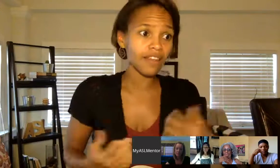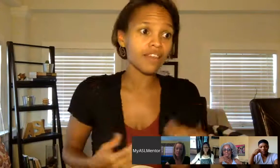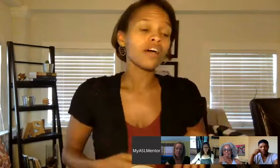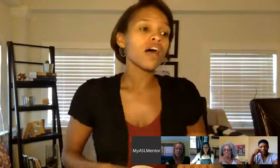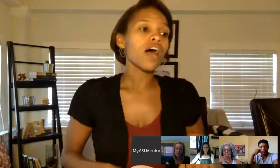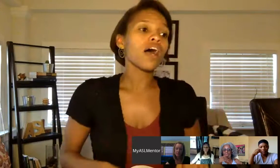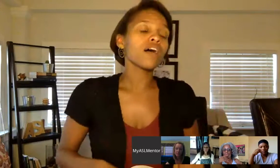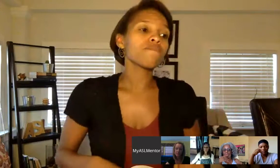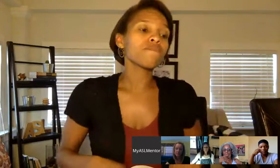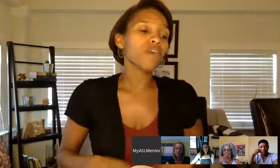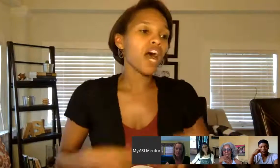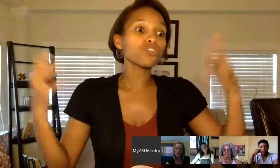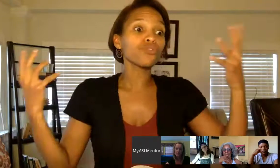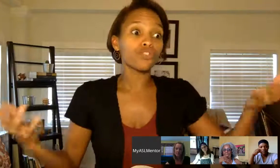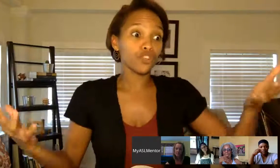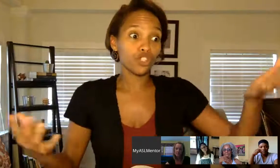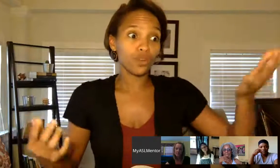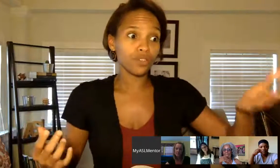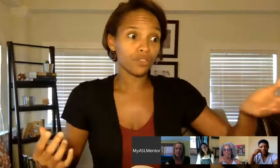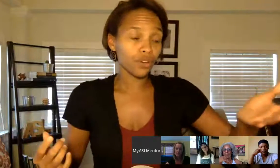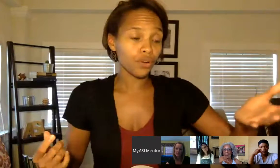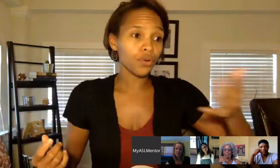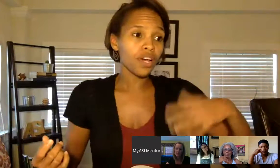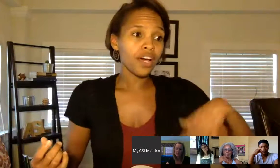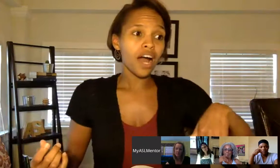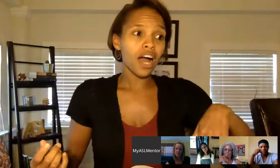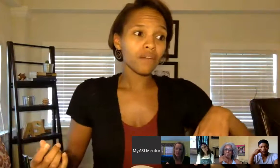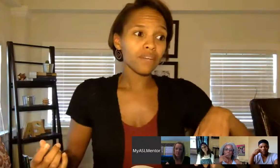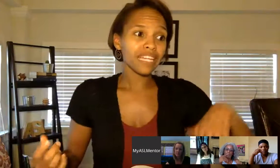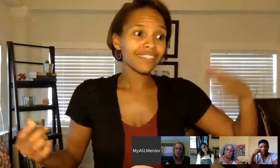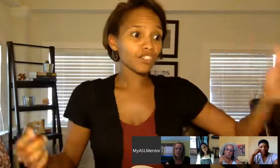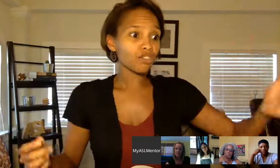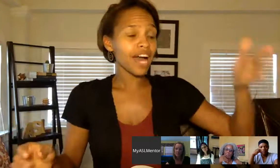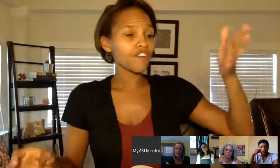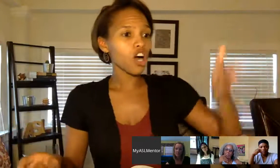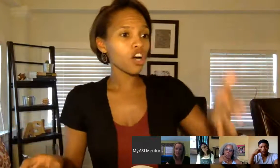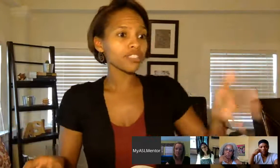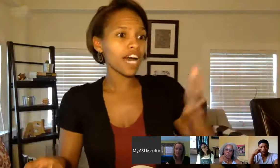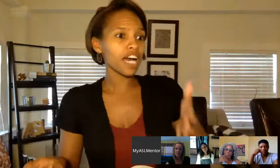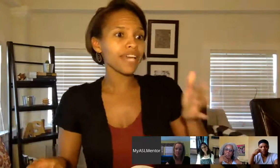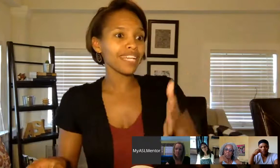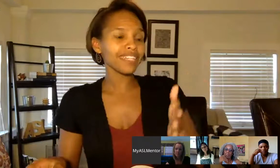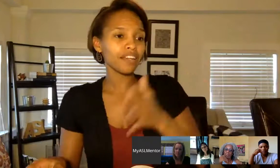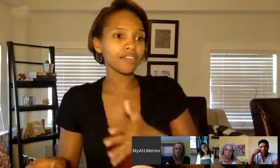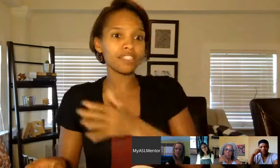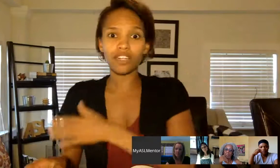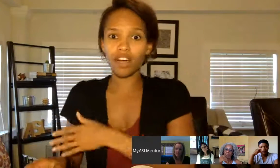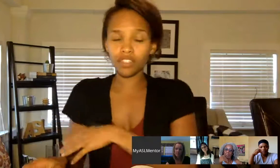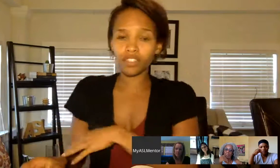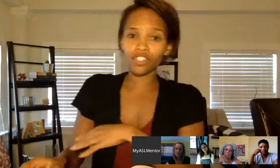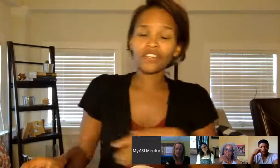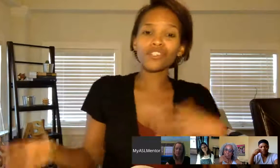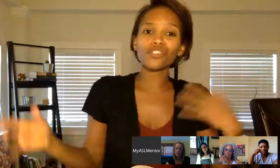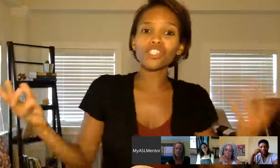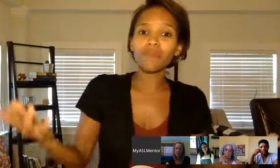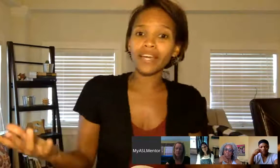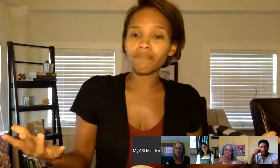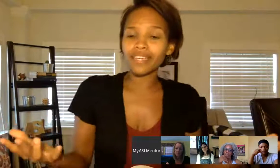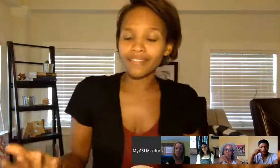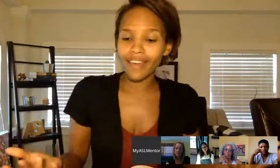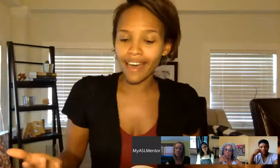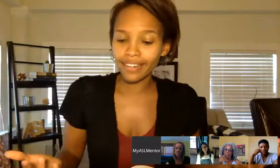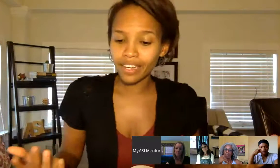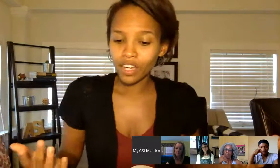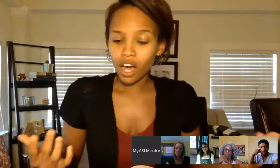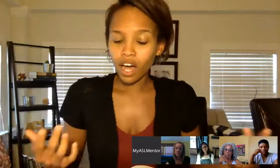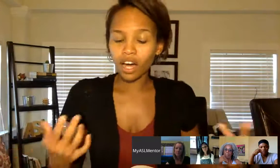mean? I'll do this first one. So it's natural to have a hard time getting settled into college. So she might